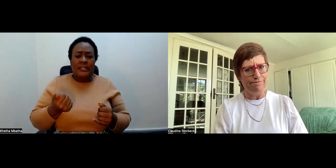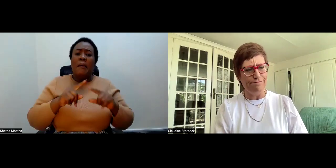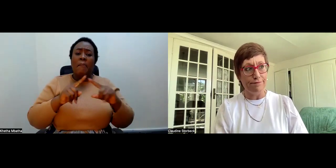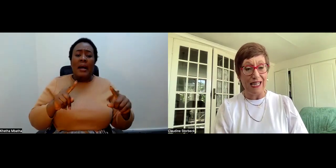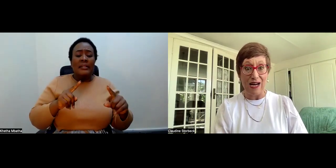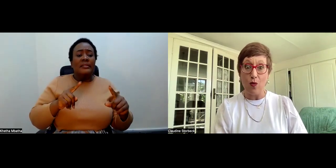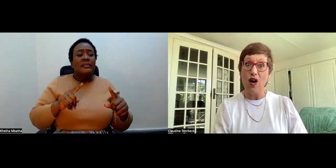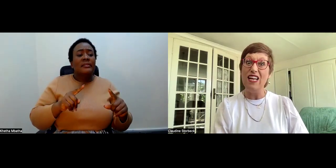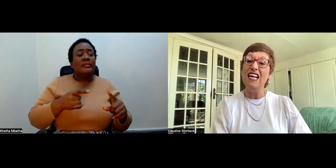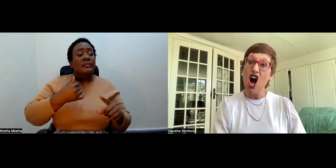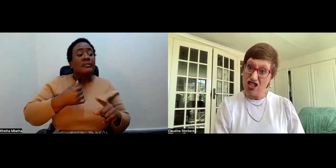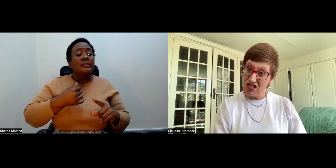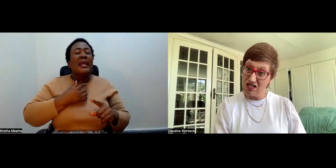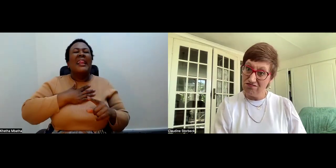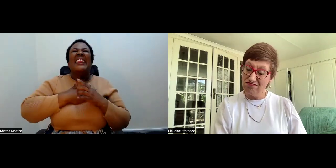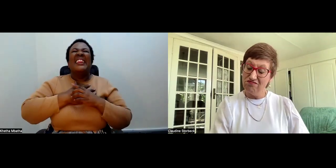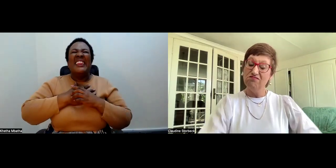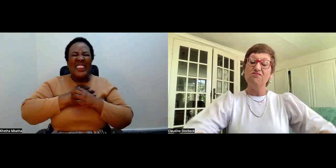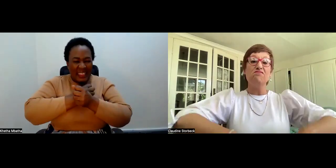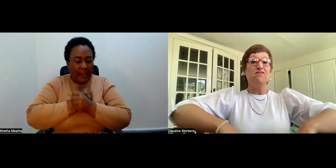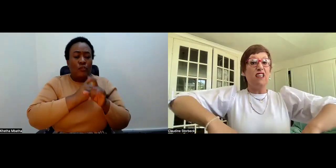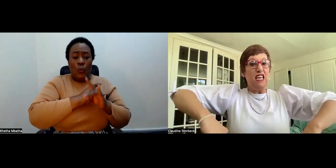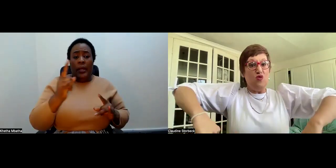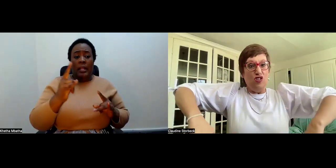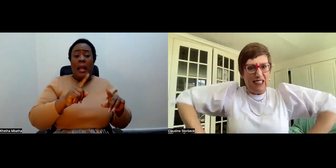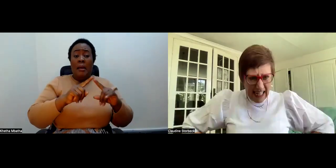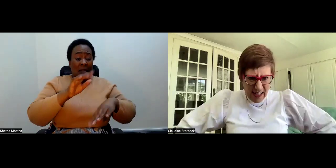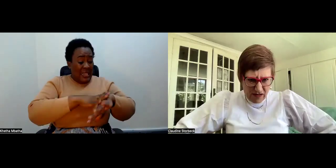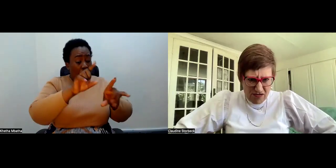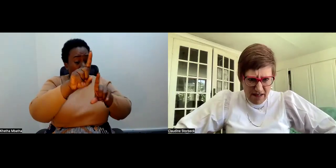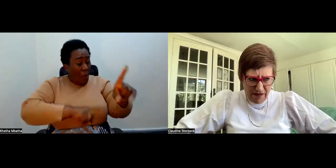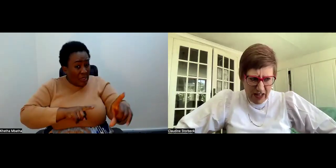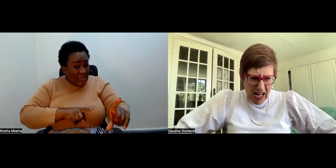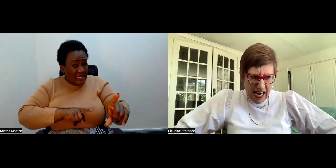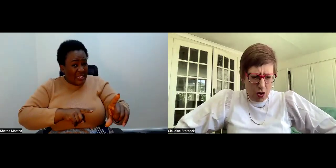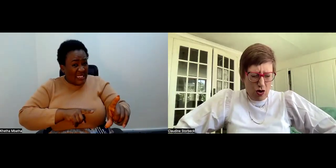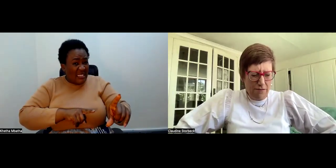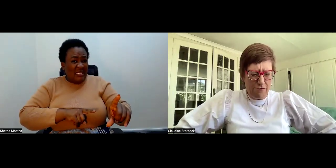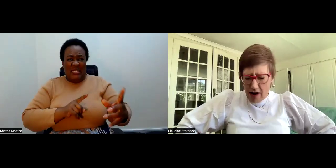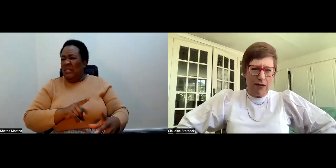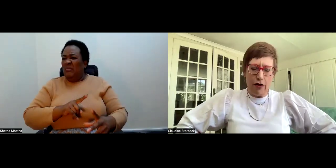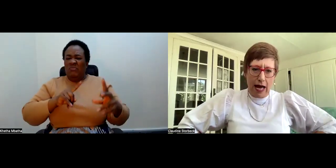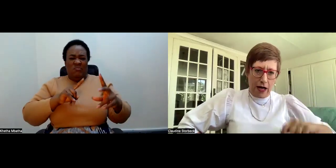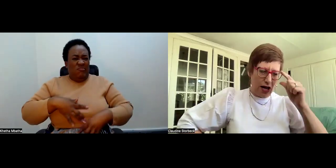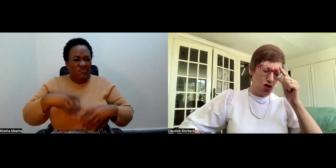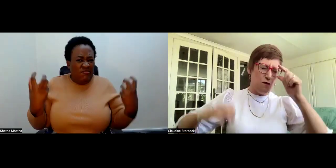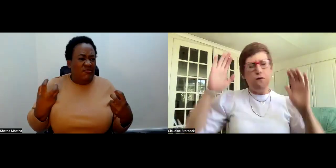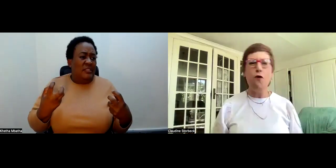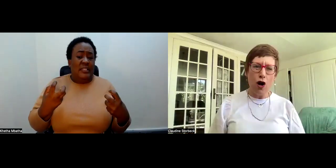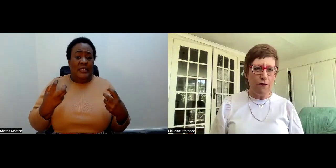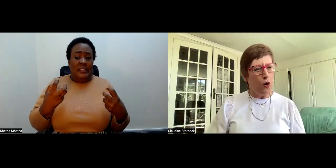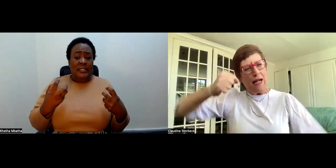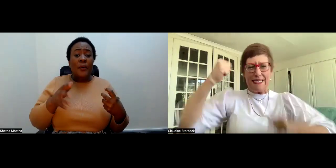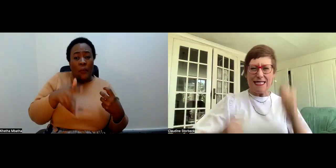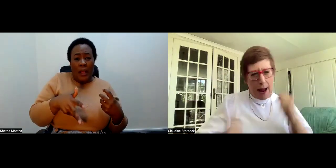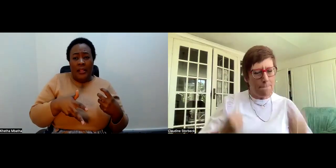win. When he lost, he used to get in a gruff, and he used to get very, very angry, and he used to